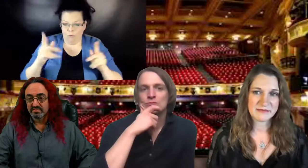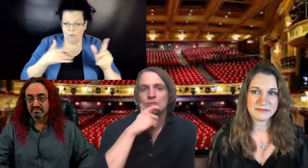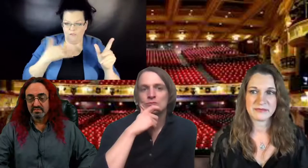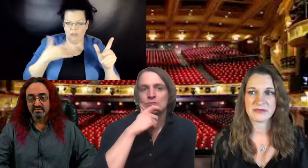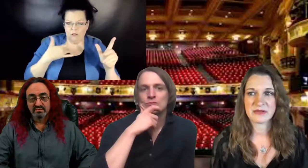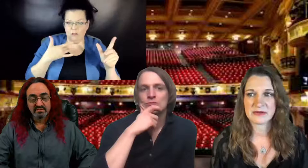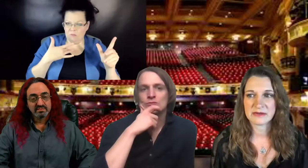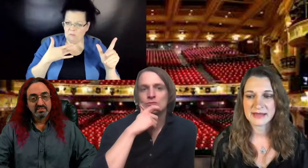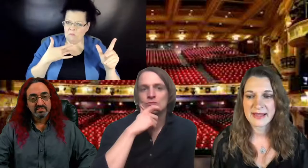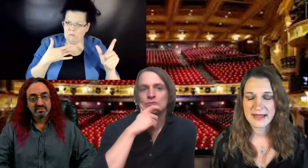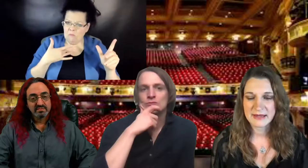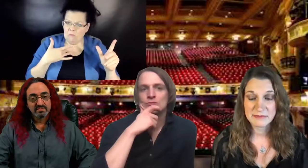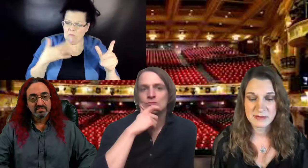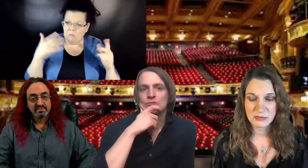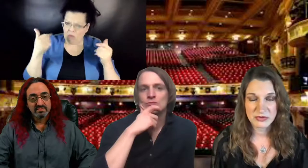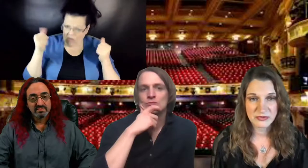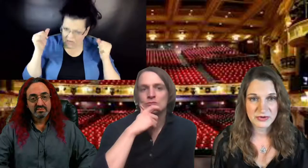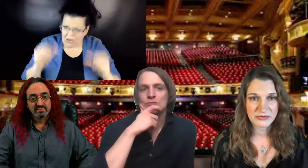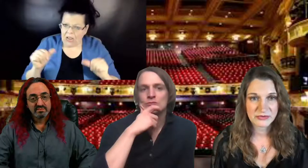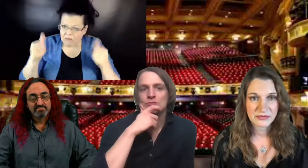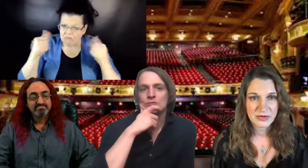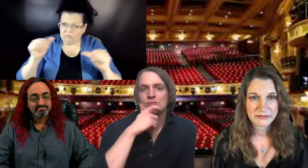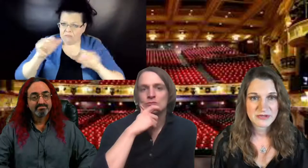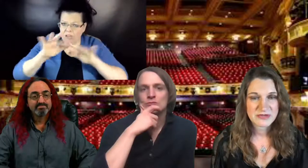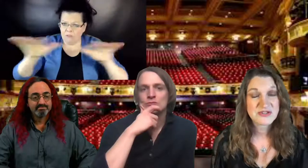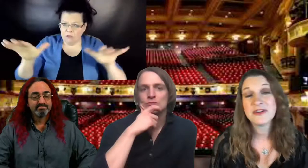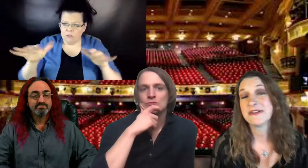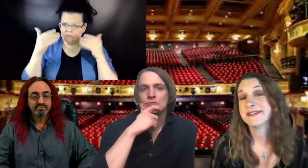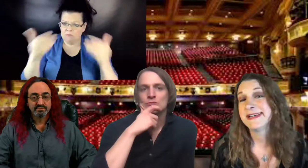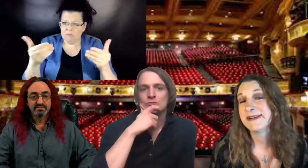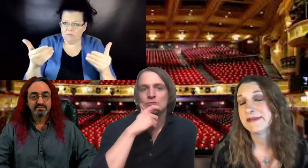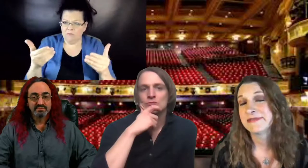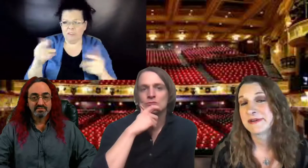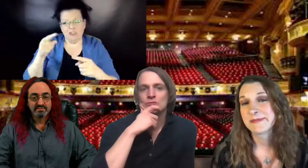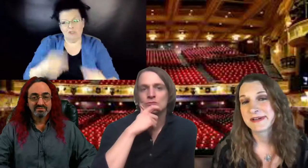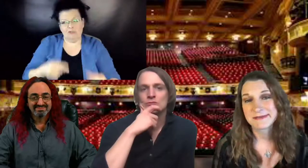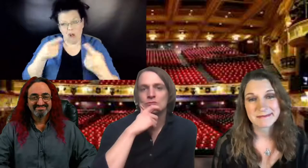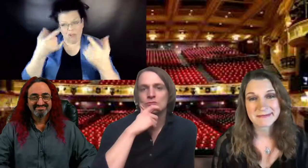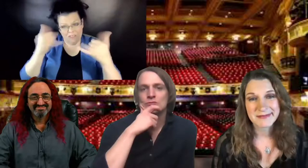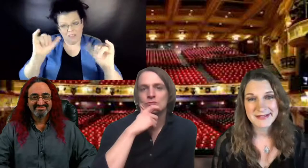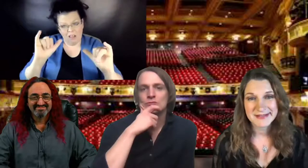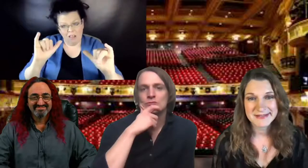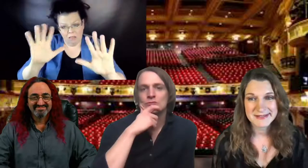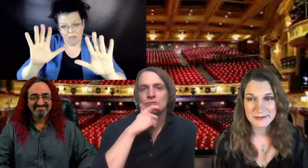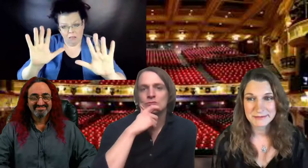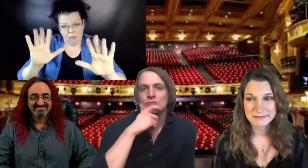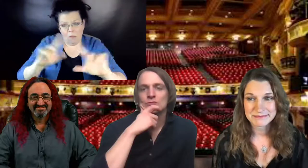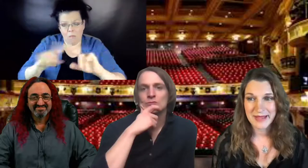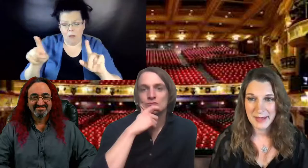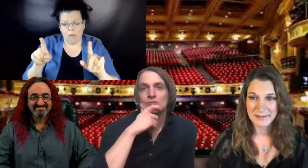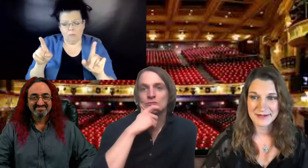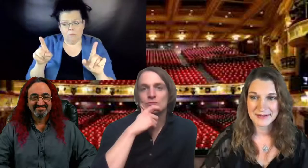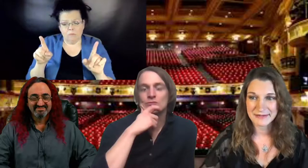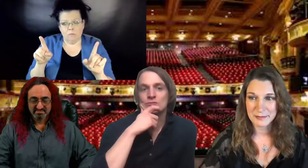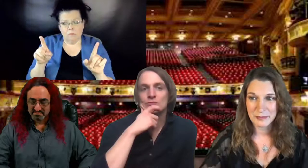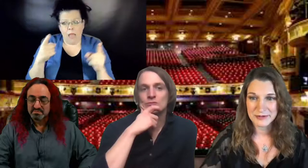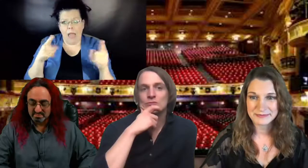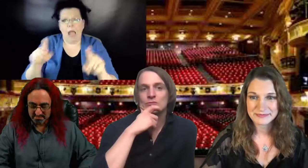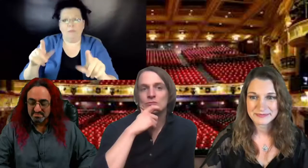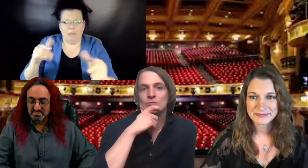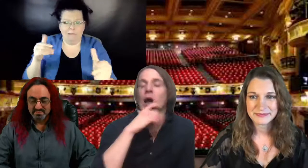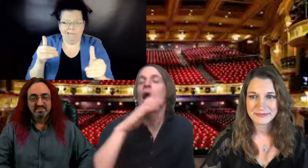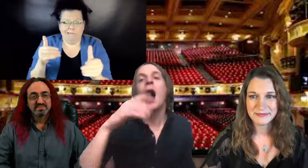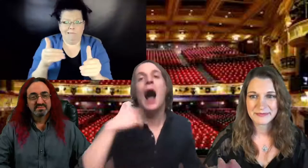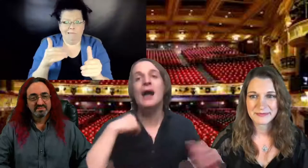they can be more diverse. The struggle's not over, but I think it's still happening at some point.